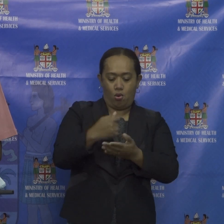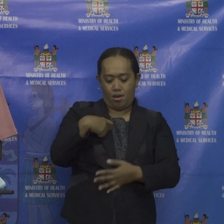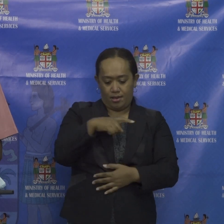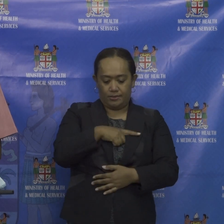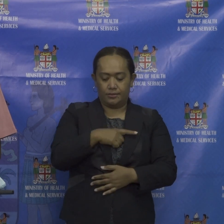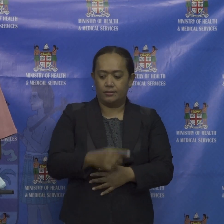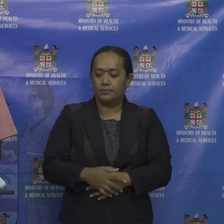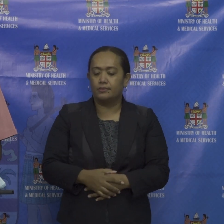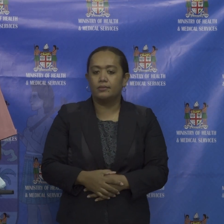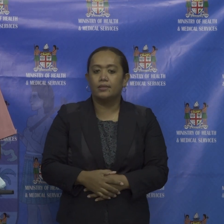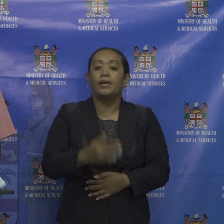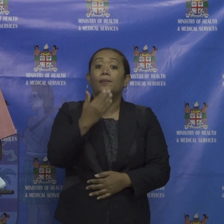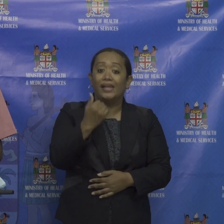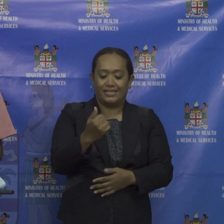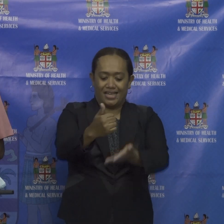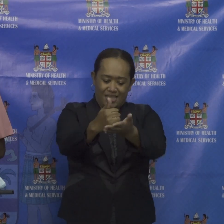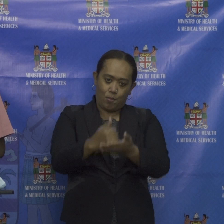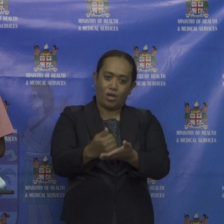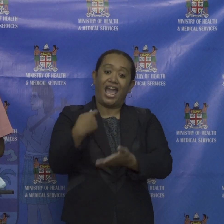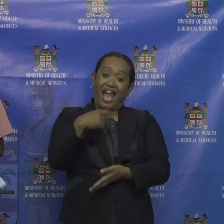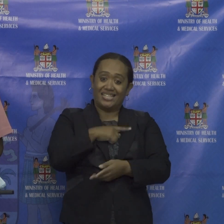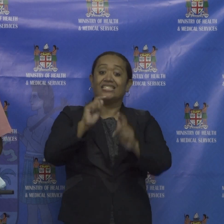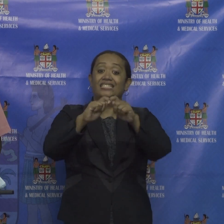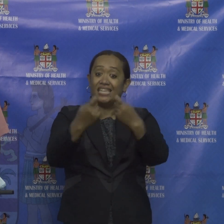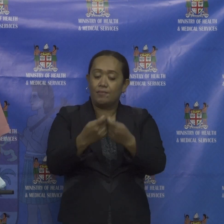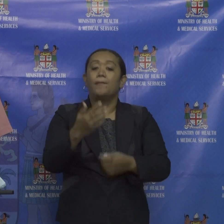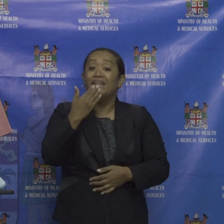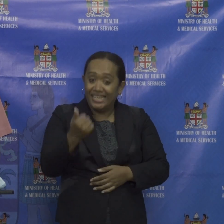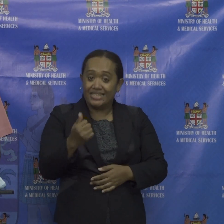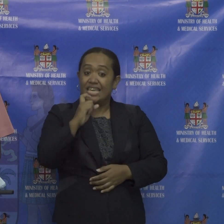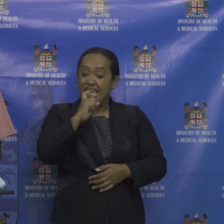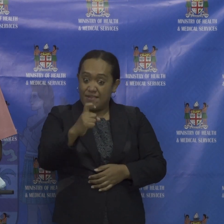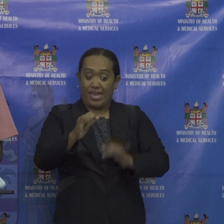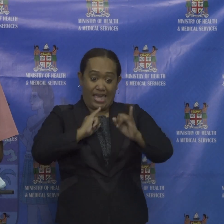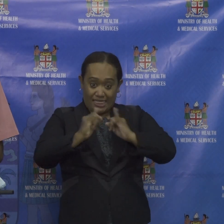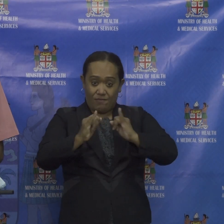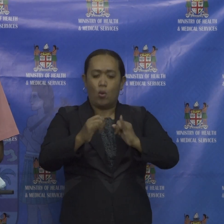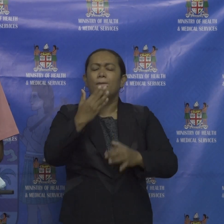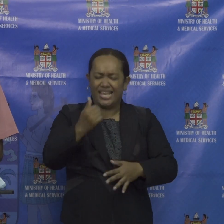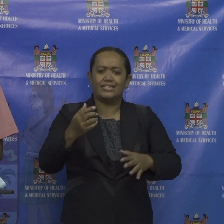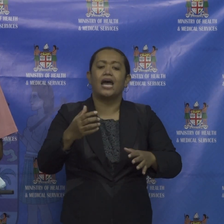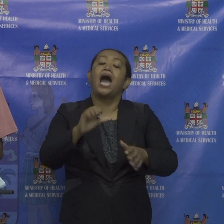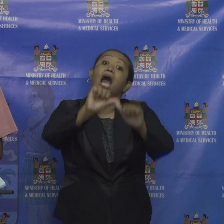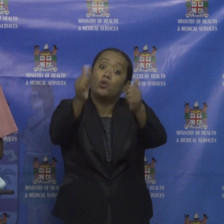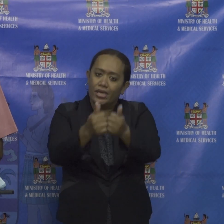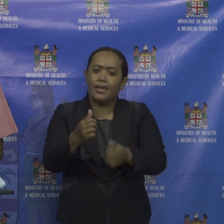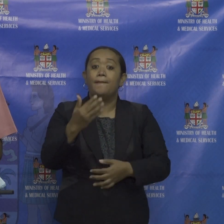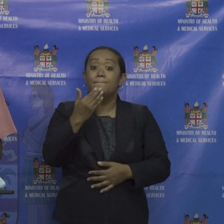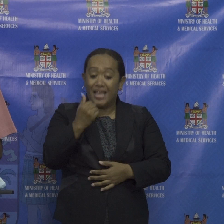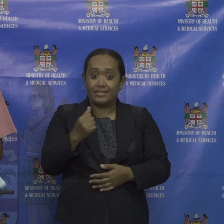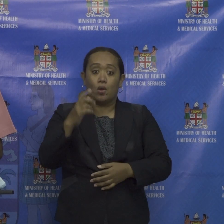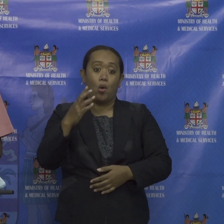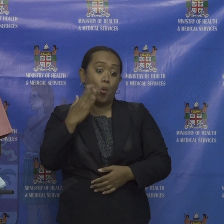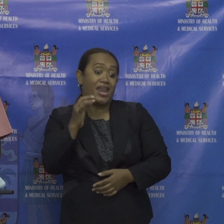you can support this team by agreeing to be interviewed. And if you are interviewed, please tell the truth.